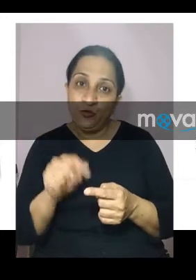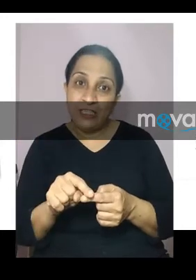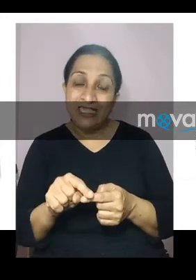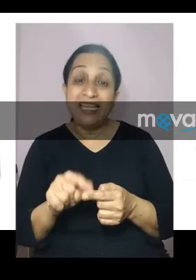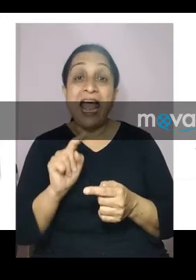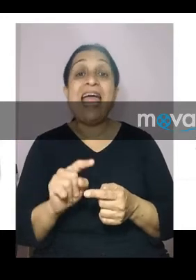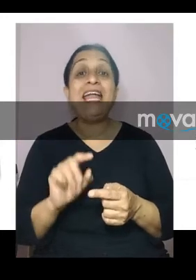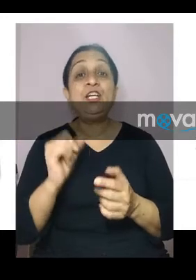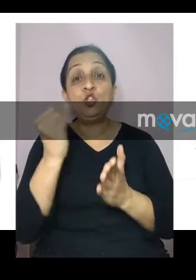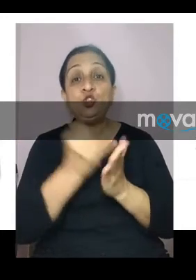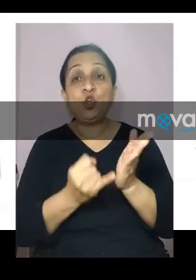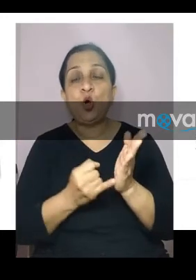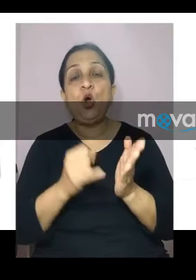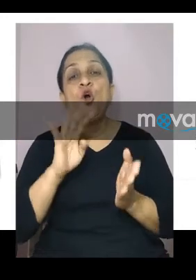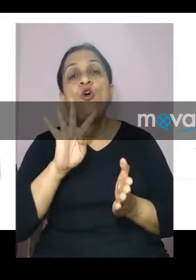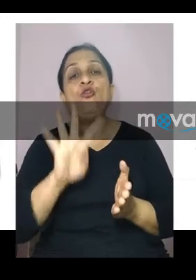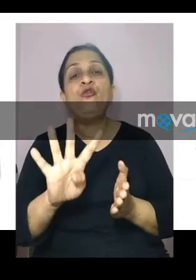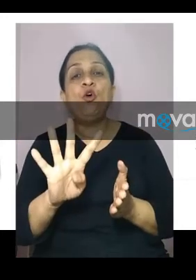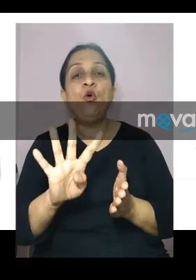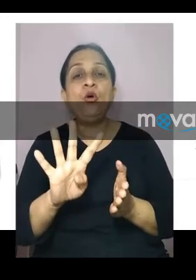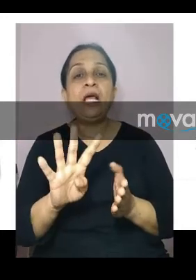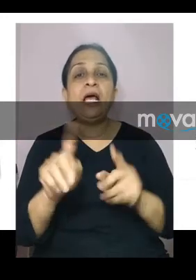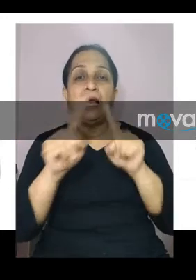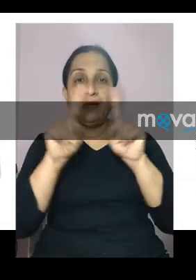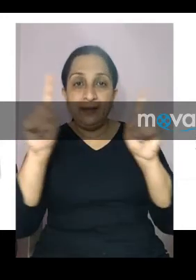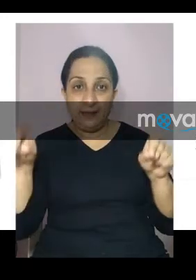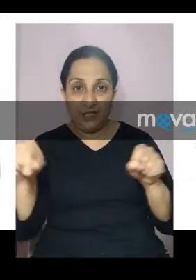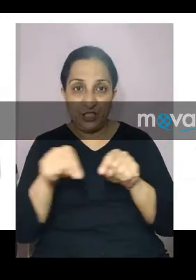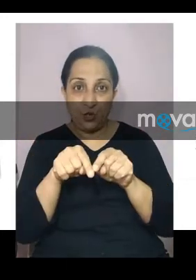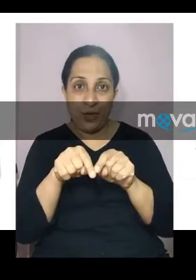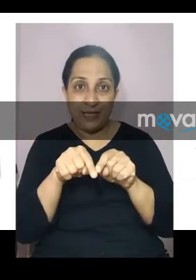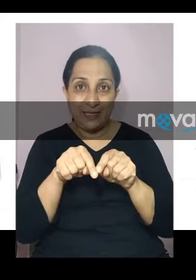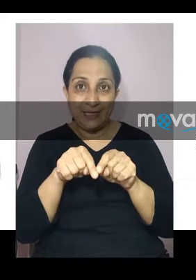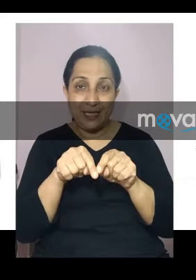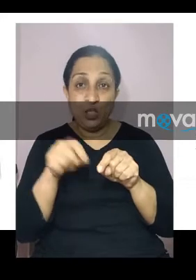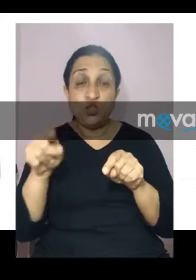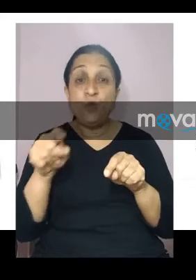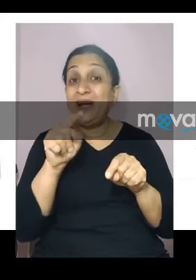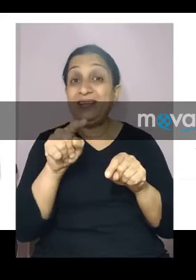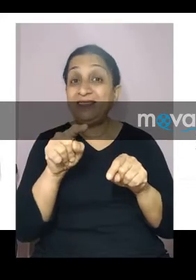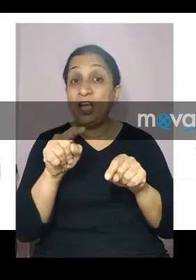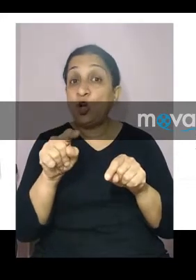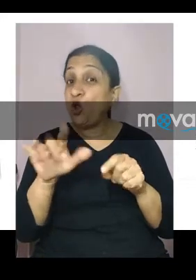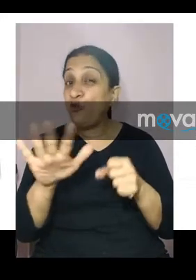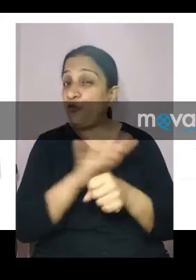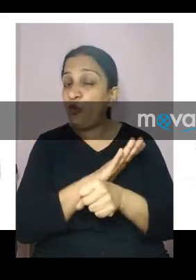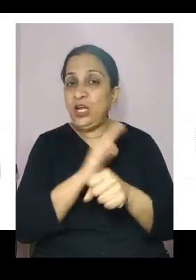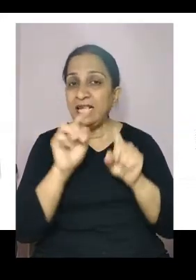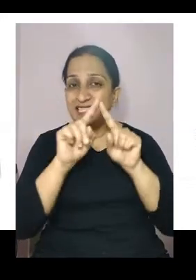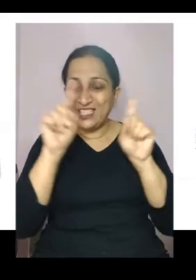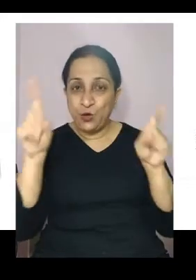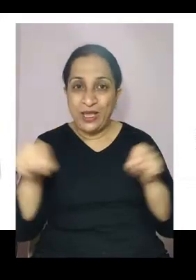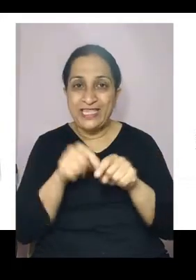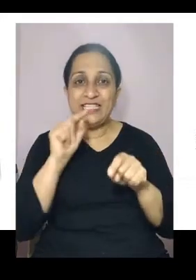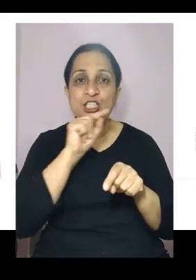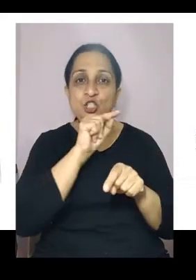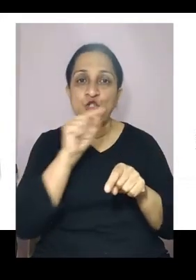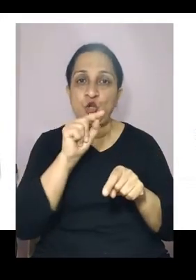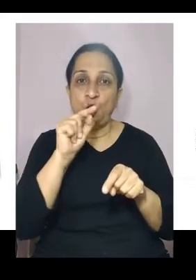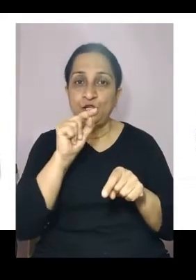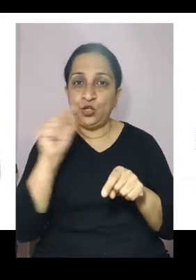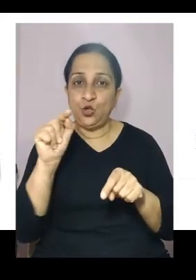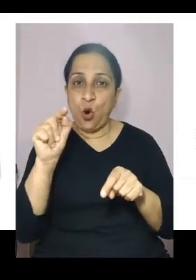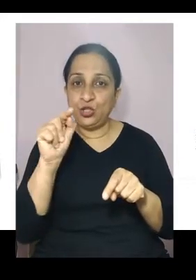down first and draw 4 squares. So but they are not full squares, it